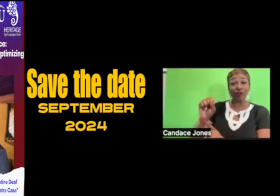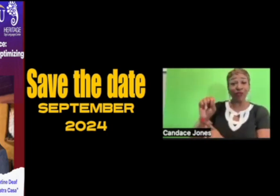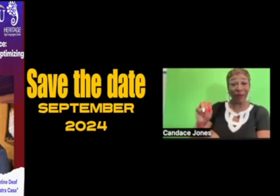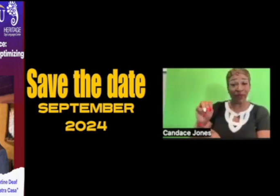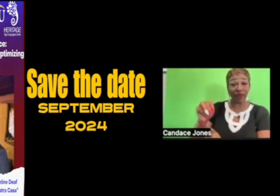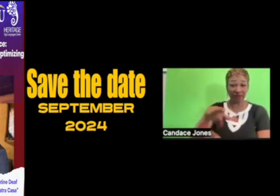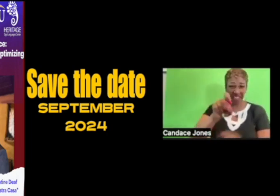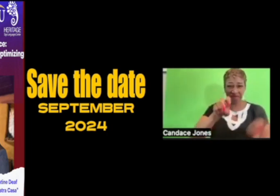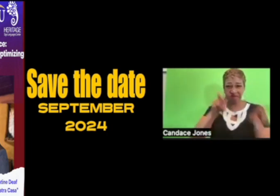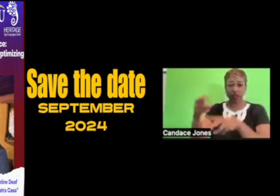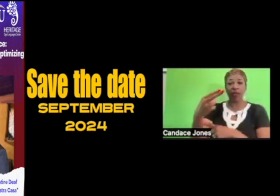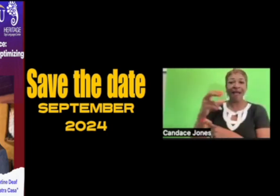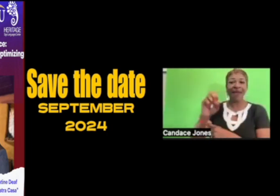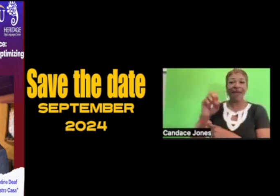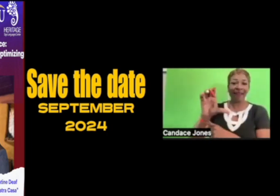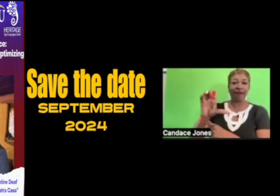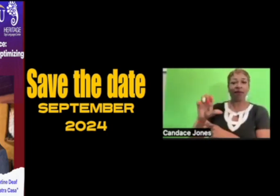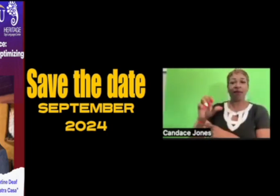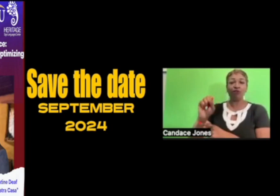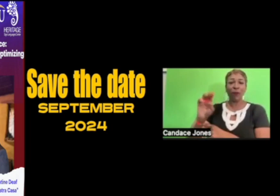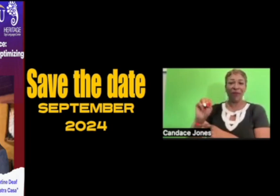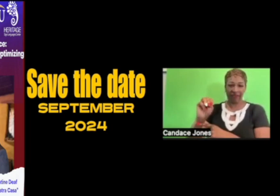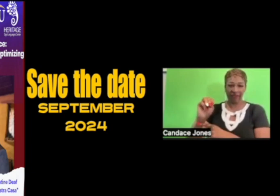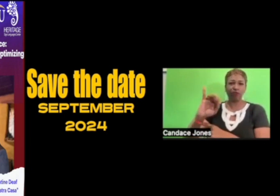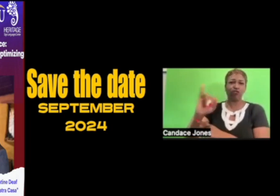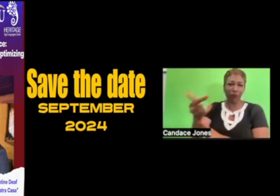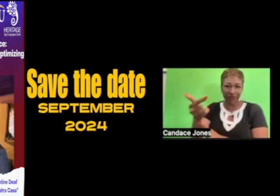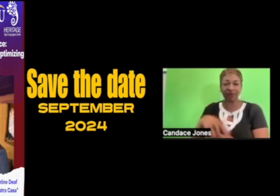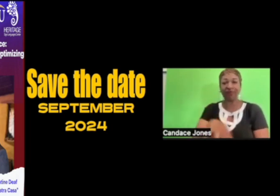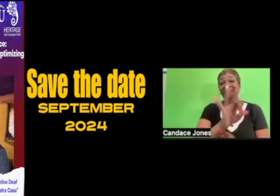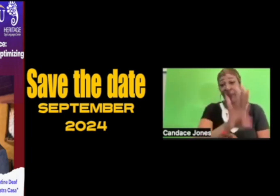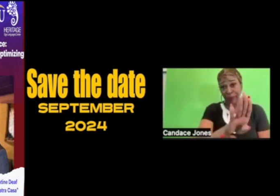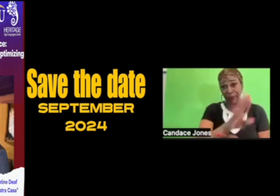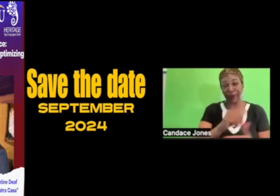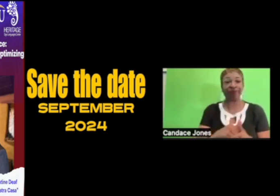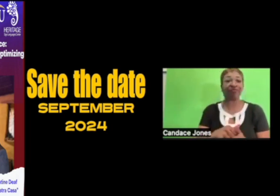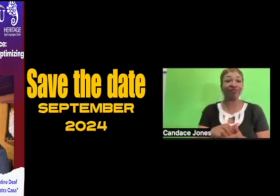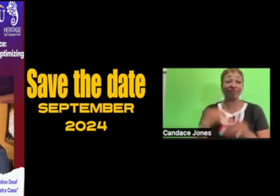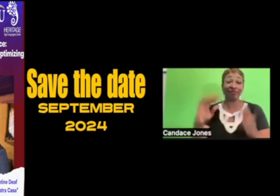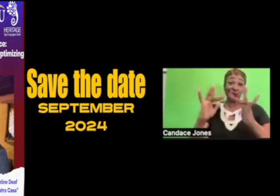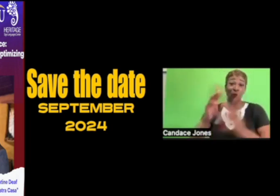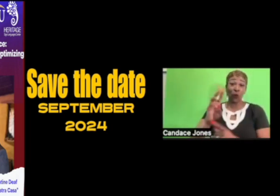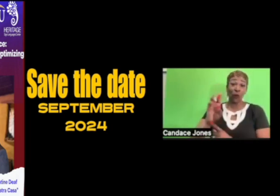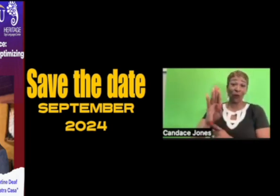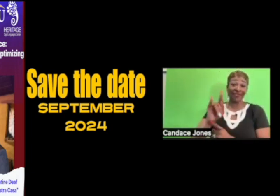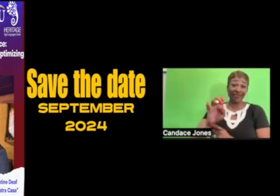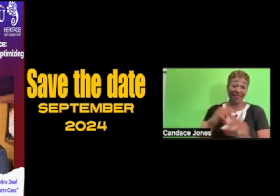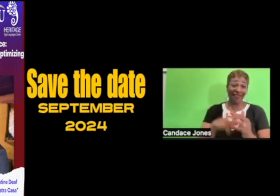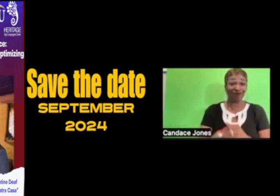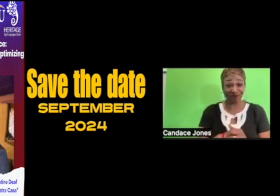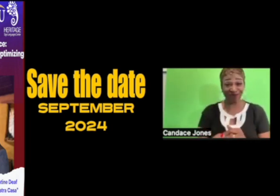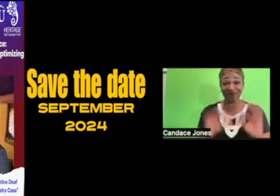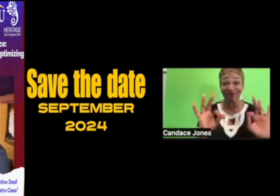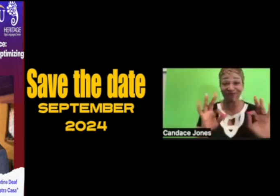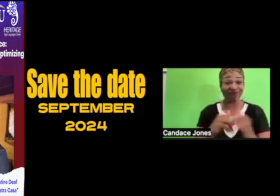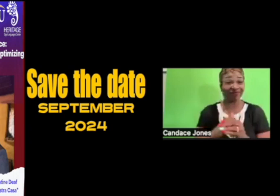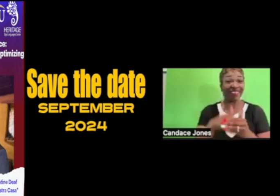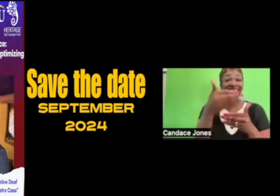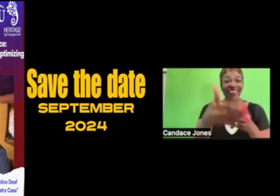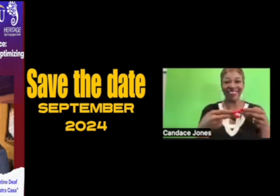for that particular event. It'll be available on our social media channel, and it will be